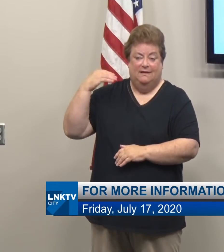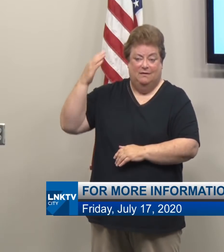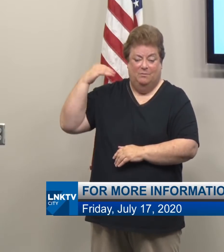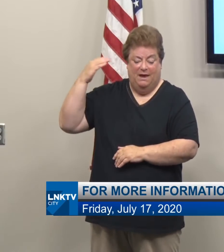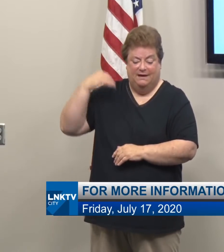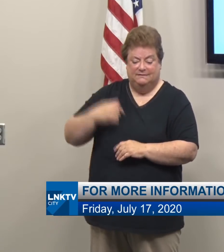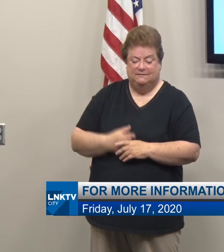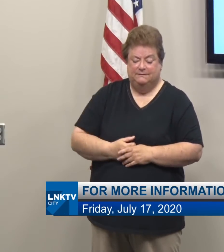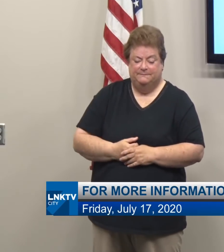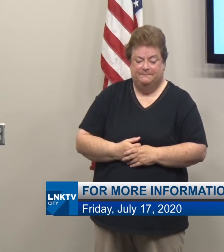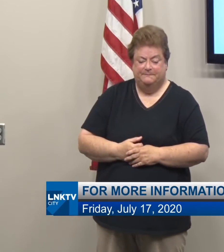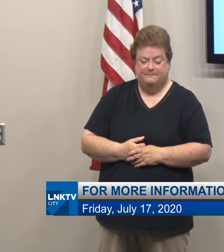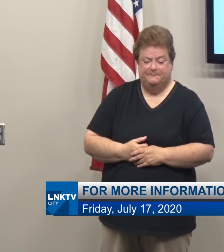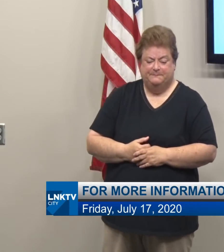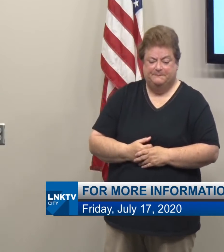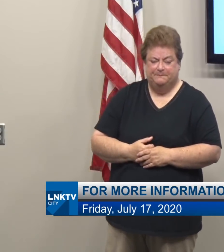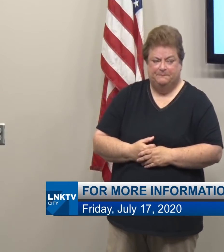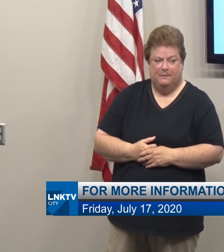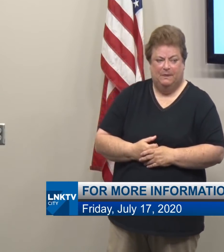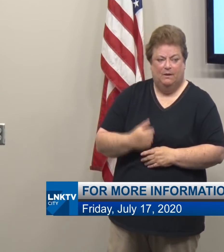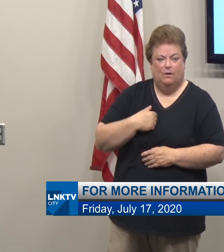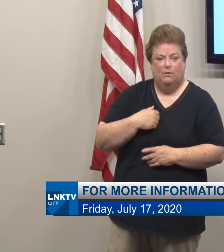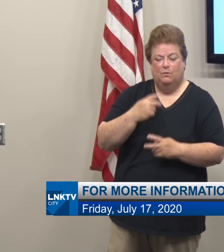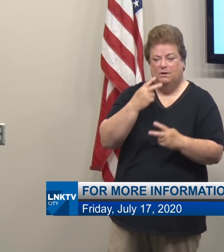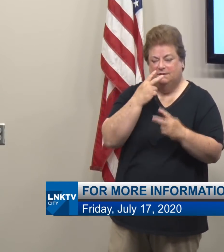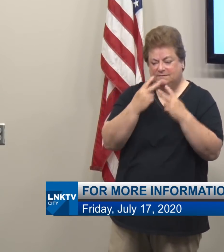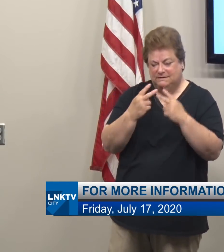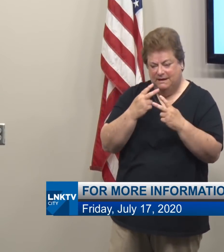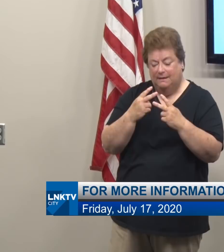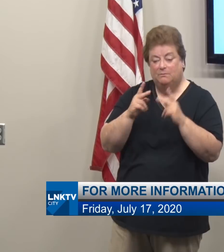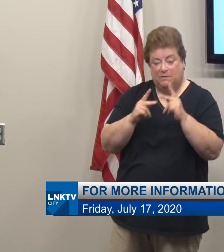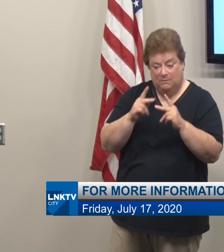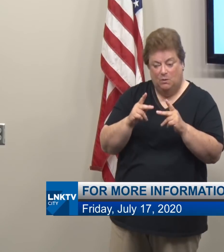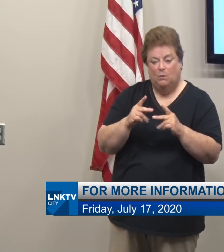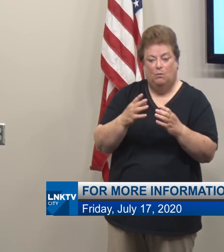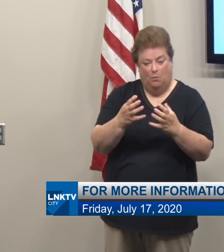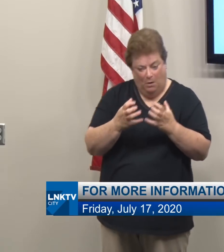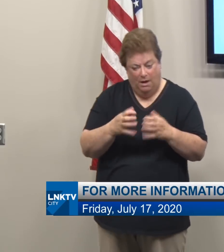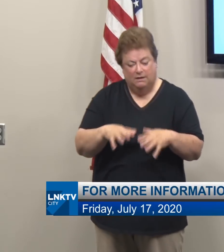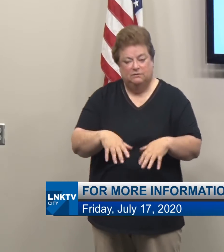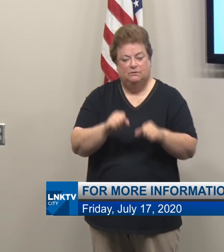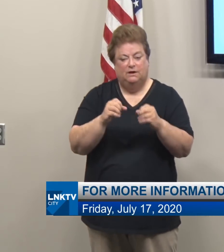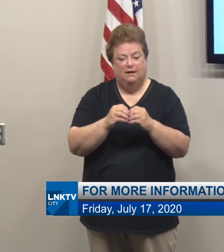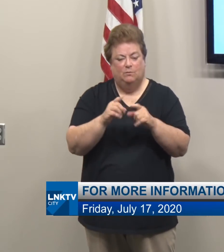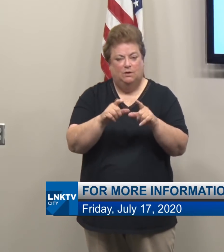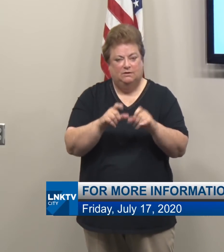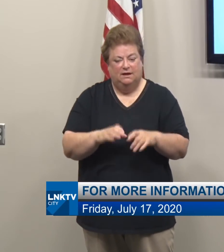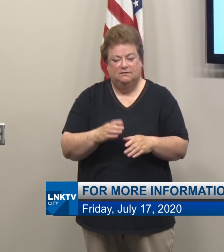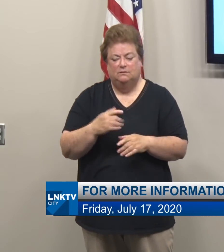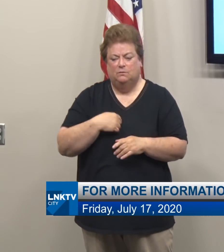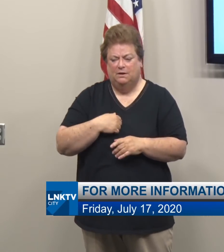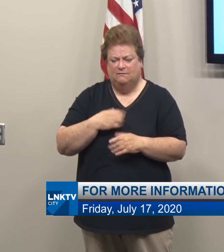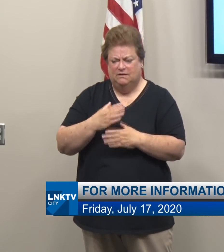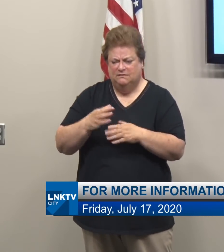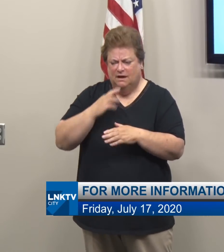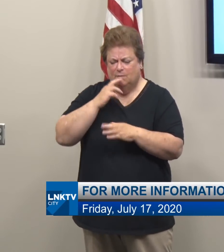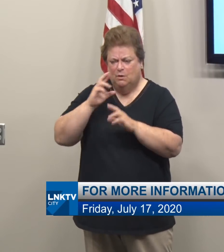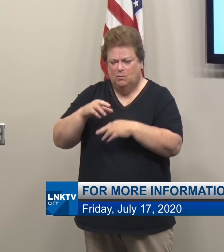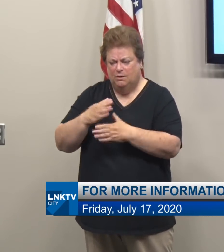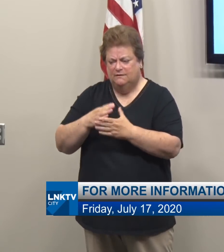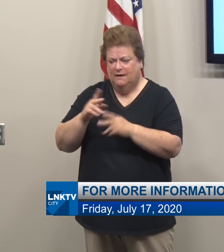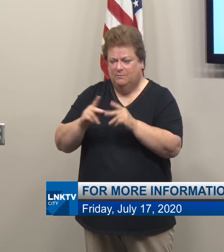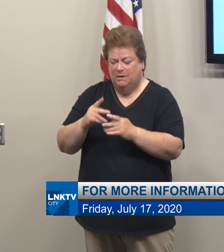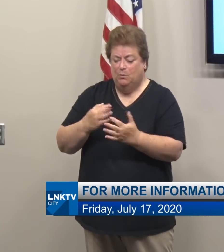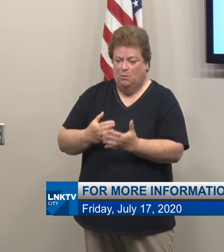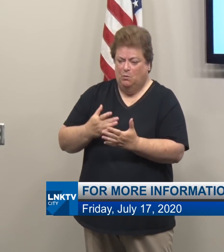we are seeing people seek more testing. We had some reports that some people were having to wait a few days to